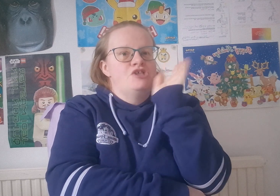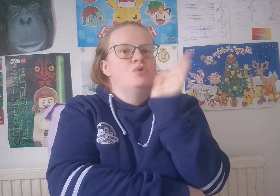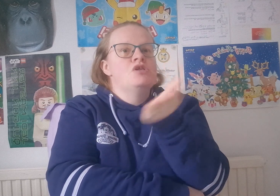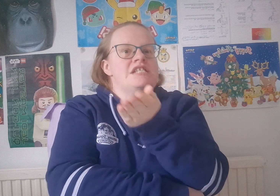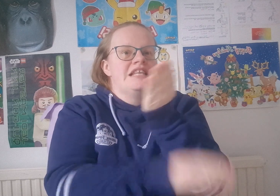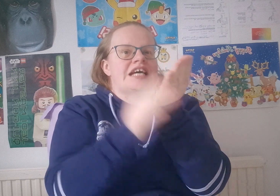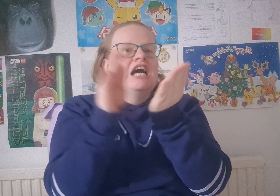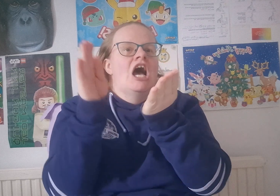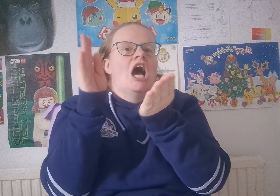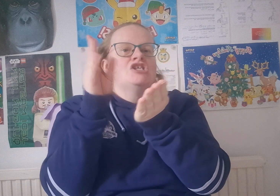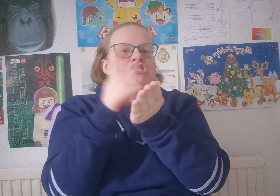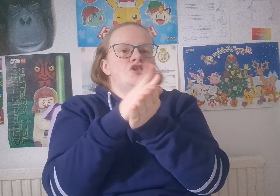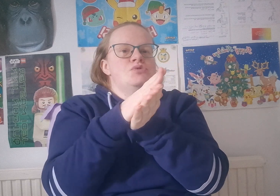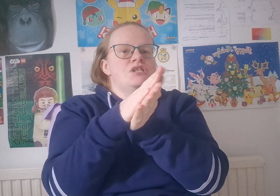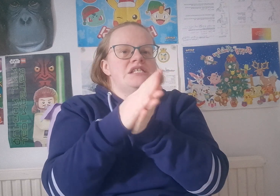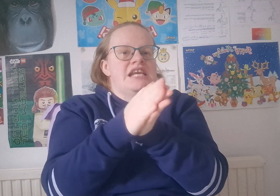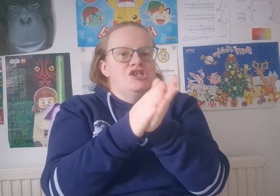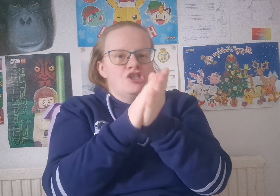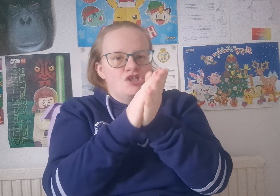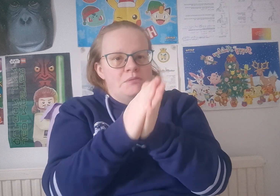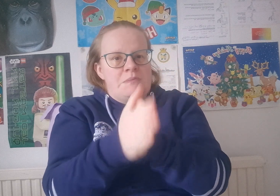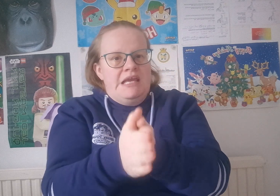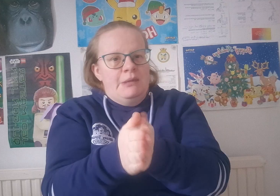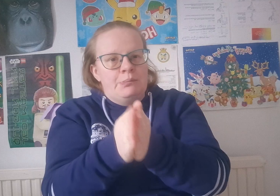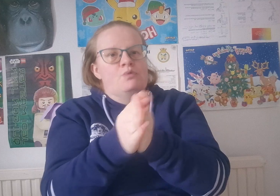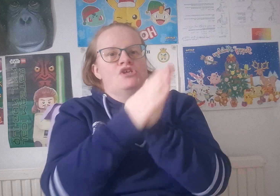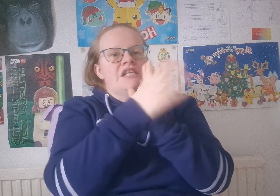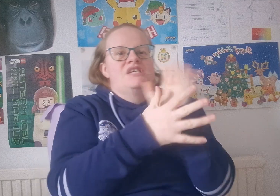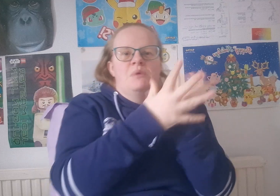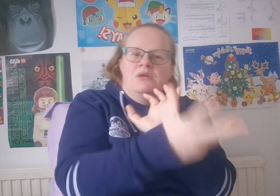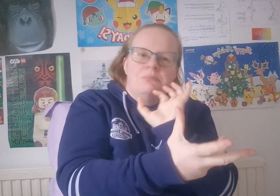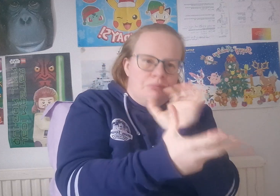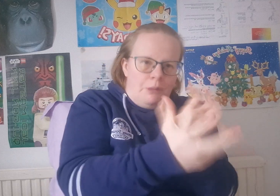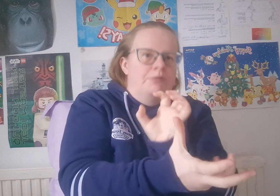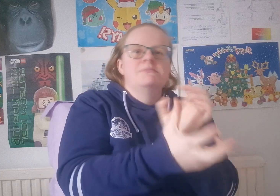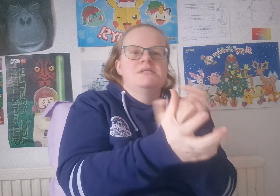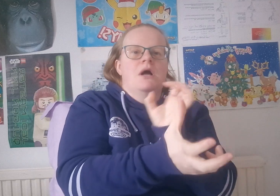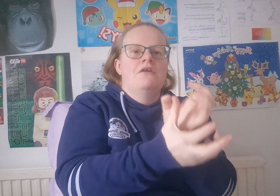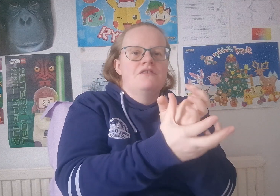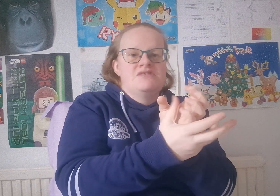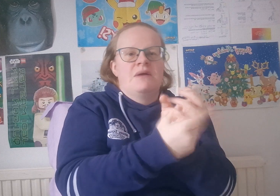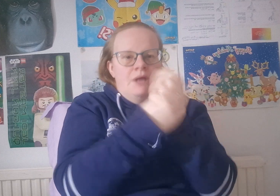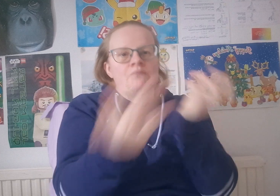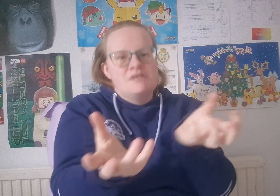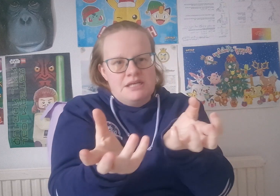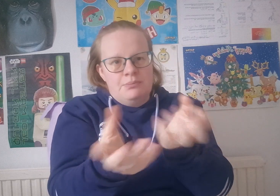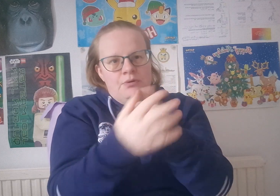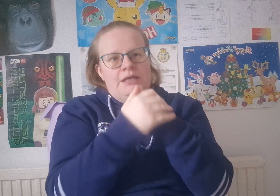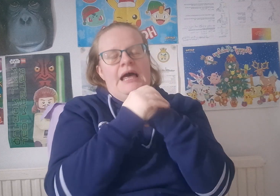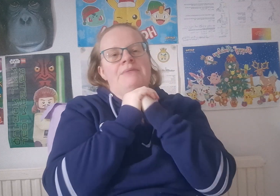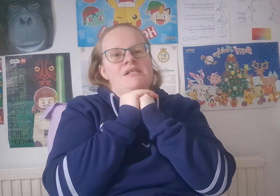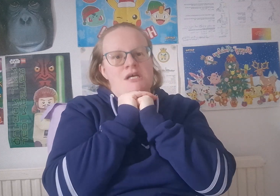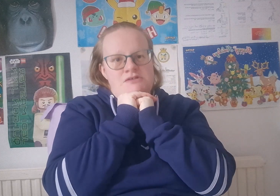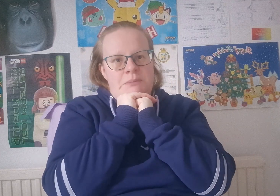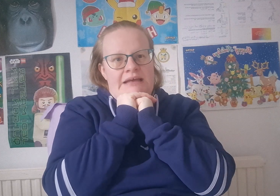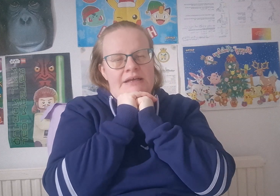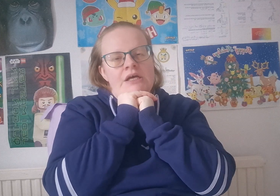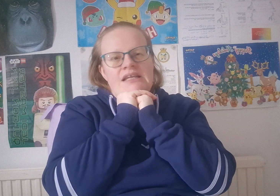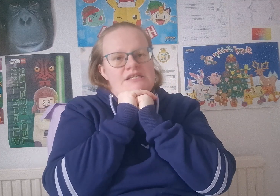you could say that as soon as nature stops being important, that's when the problems start for this family. Obviously, poor little Hamlet dies of plague. That is not